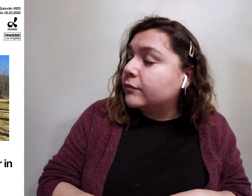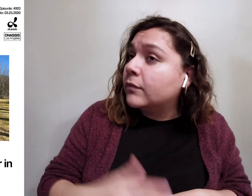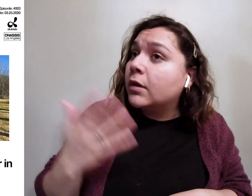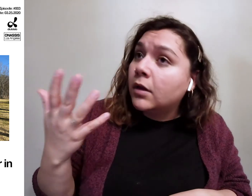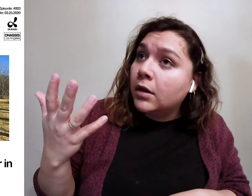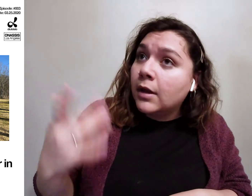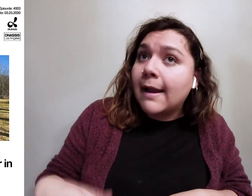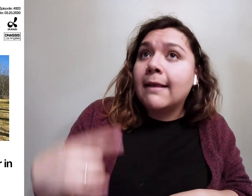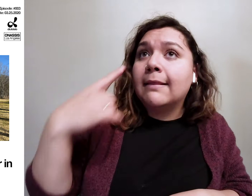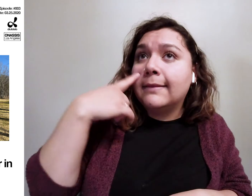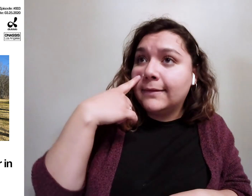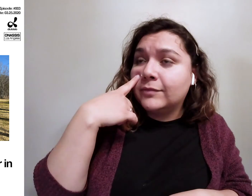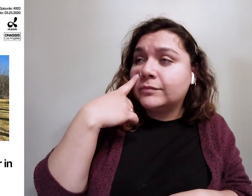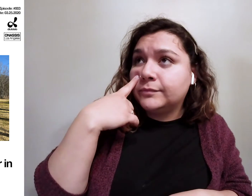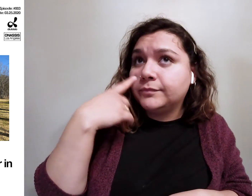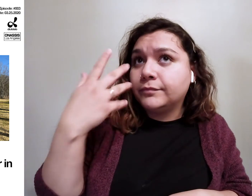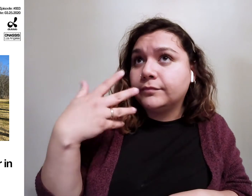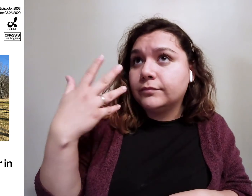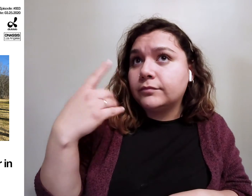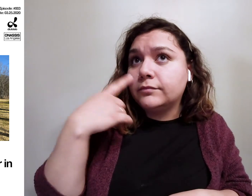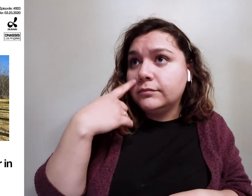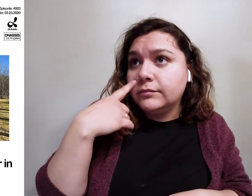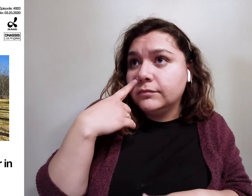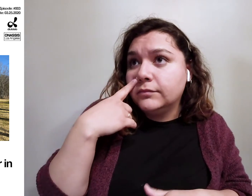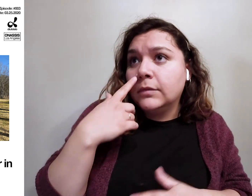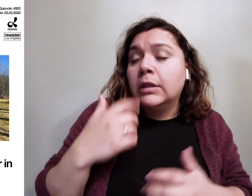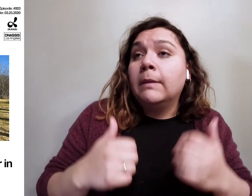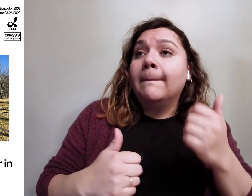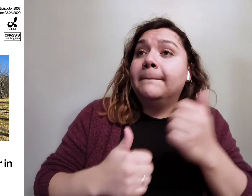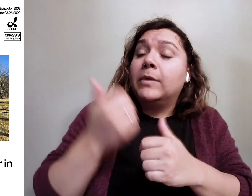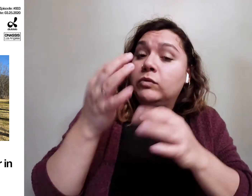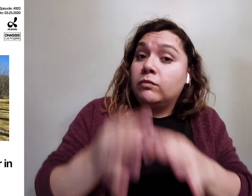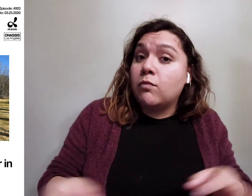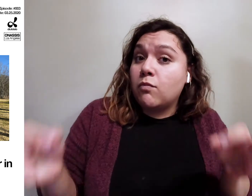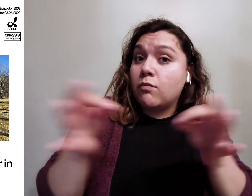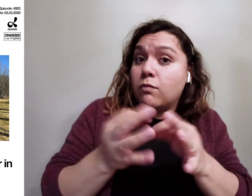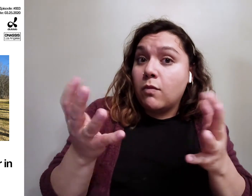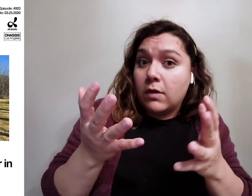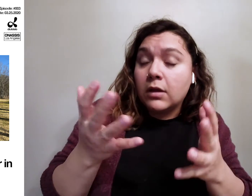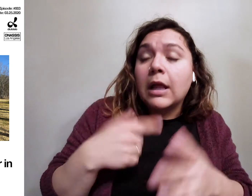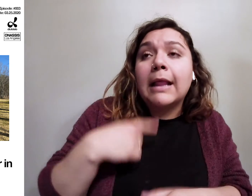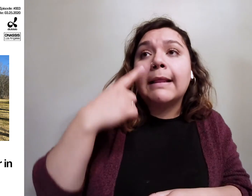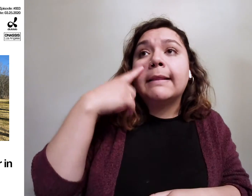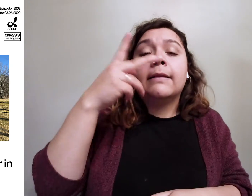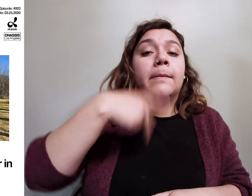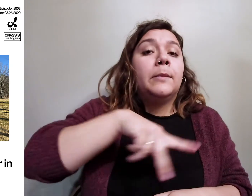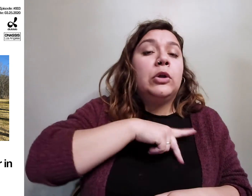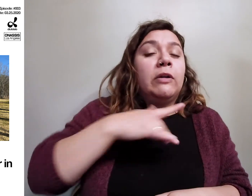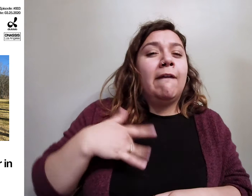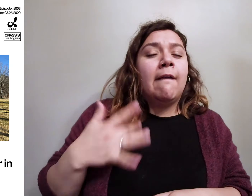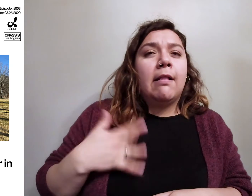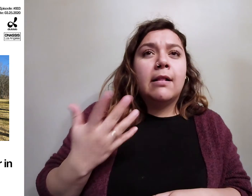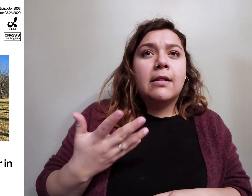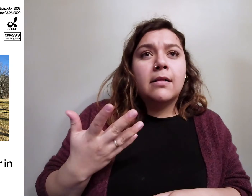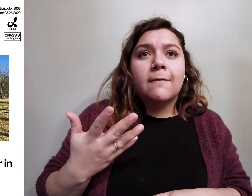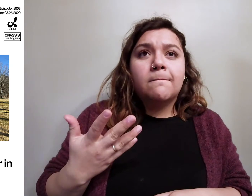my time, and how am I living life, and how kind am I, and what ways can I be kinder than